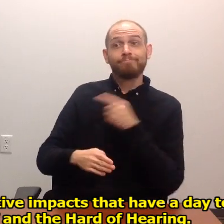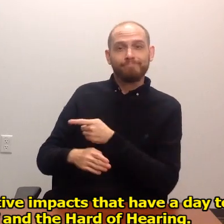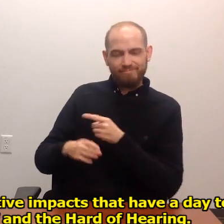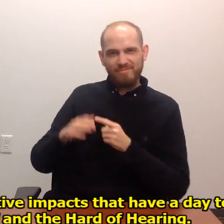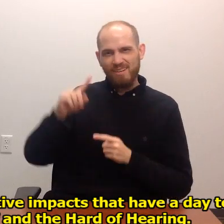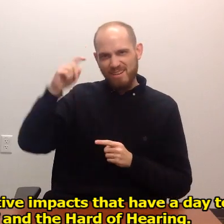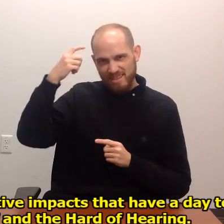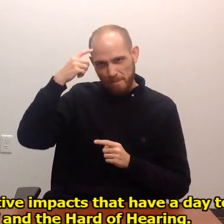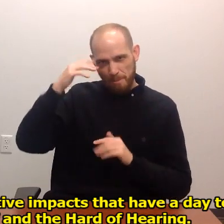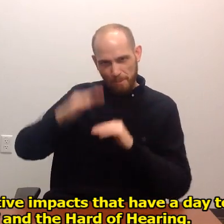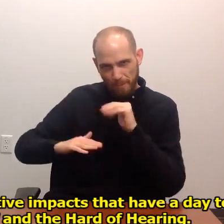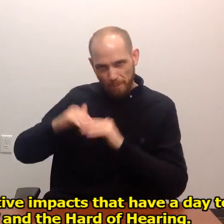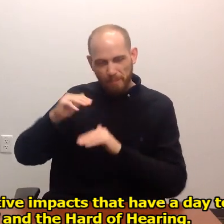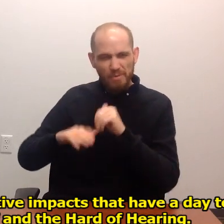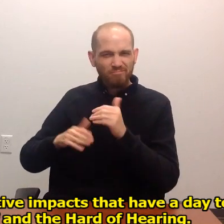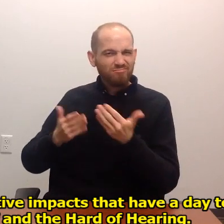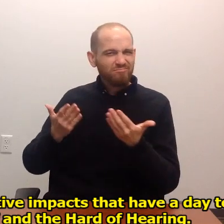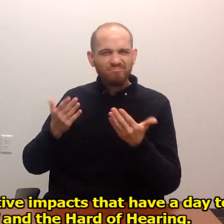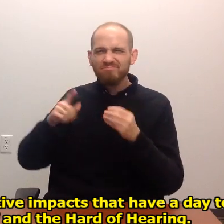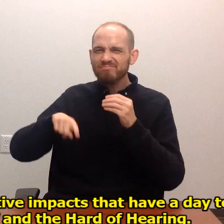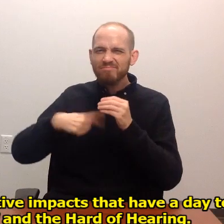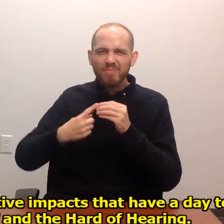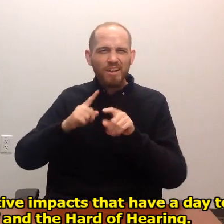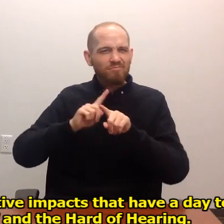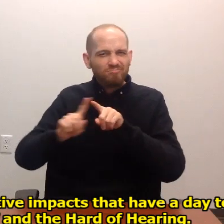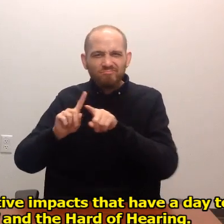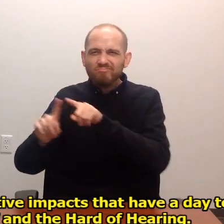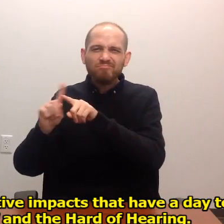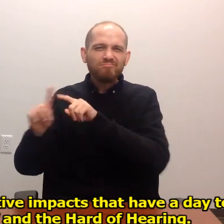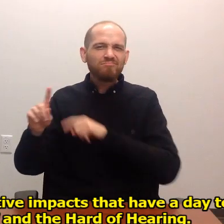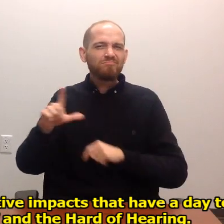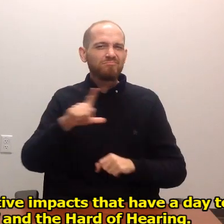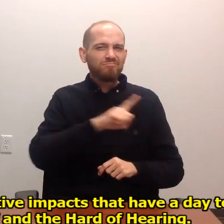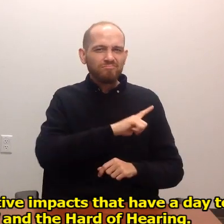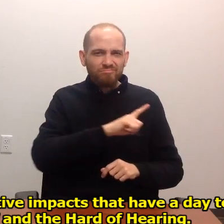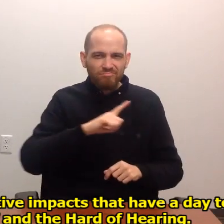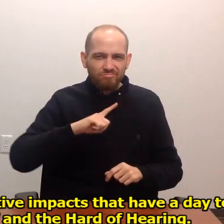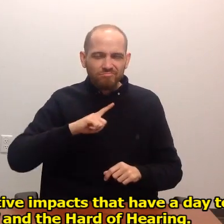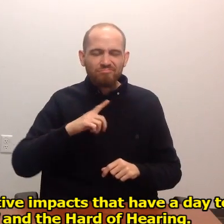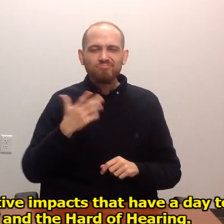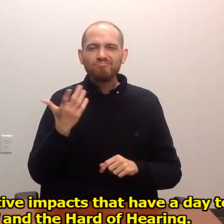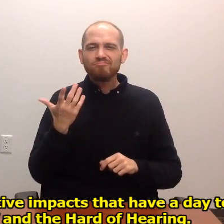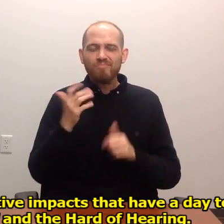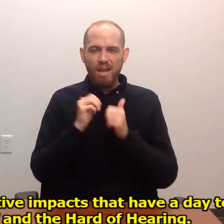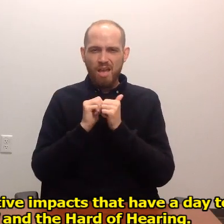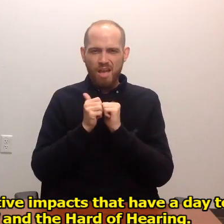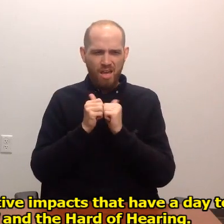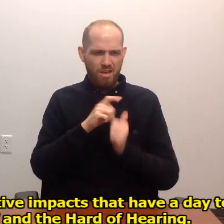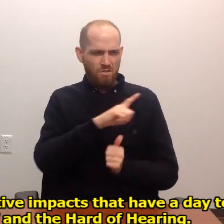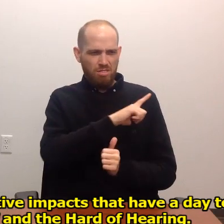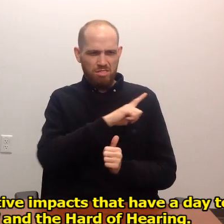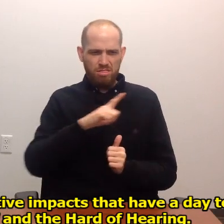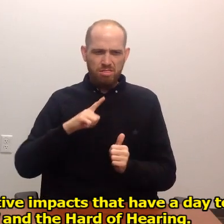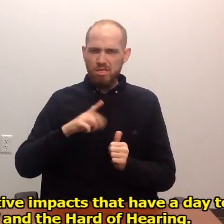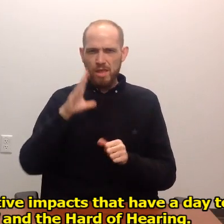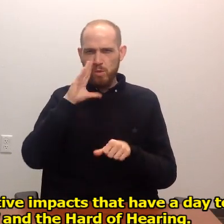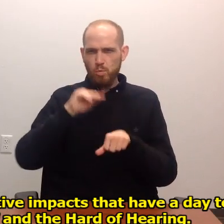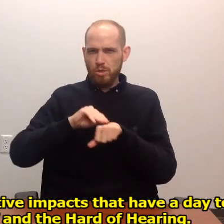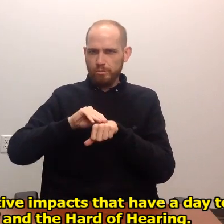the legislative impacts that have a